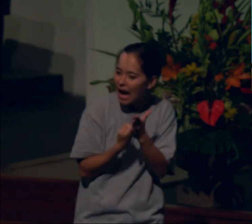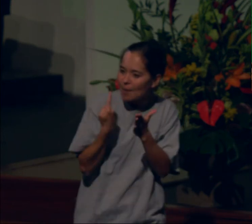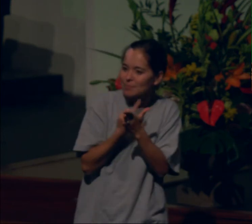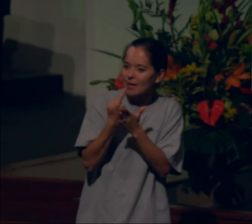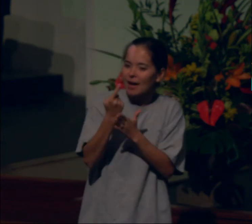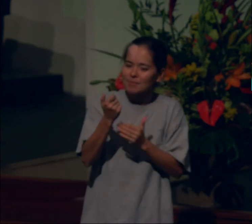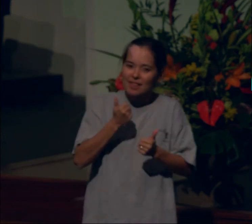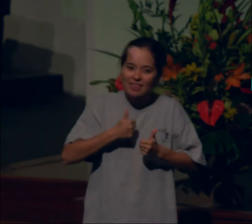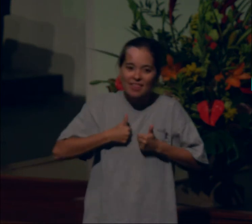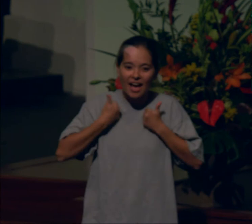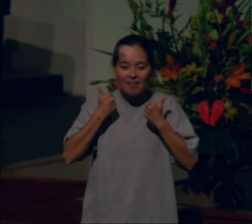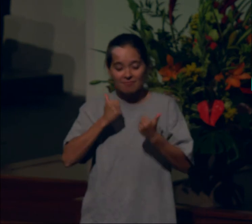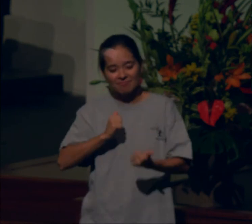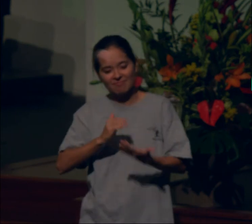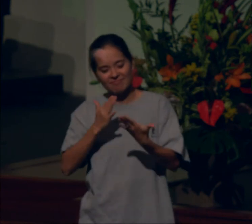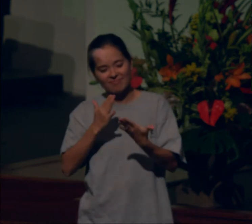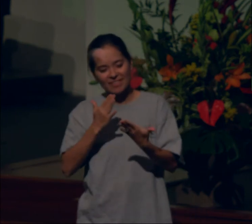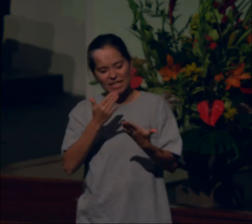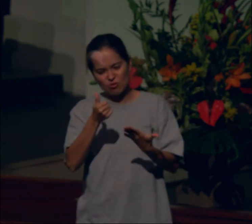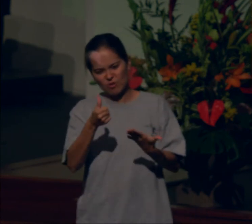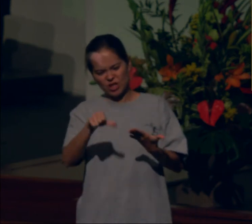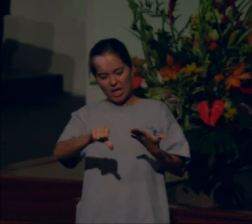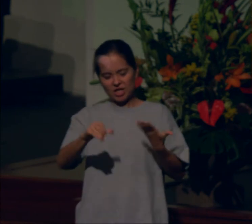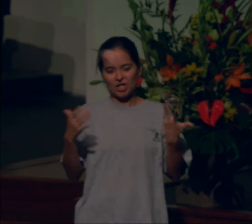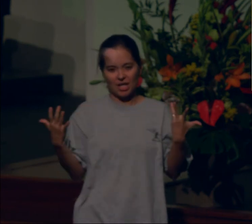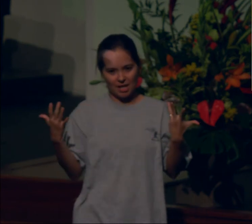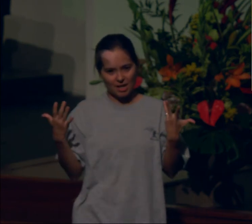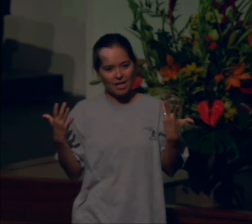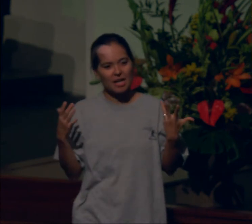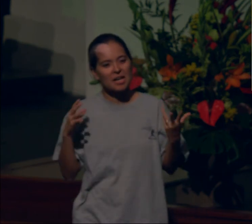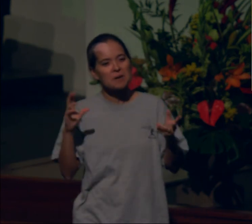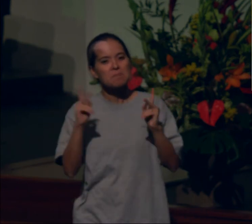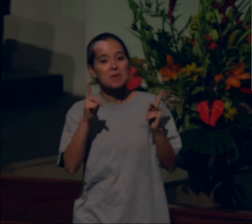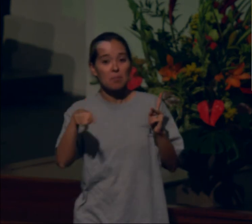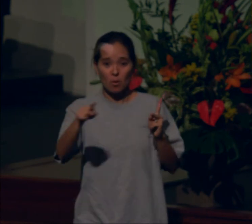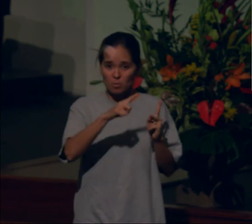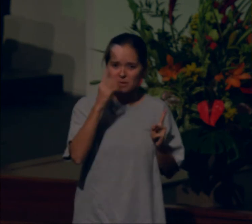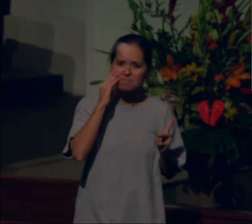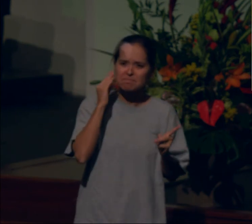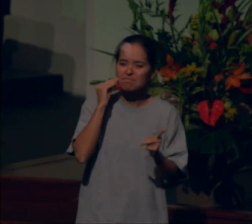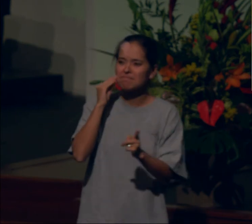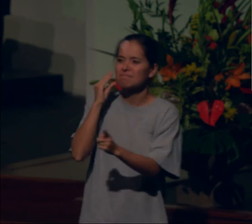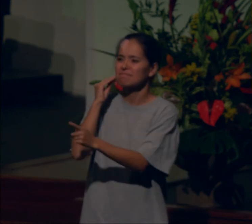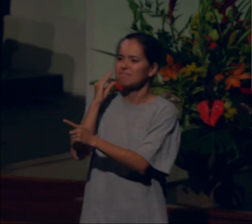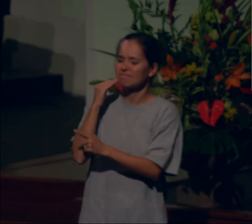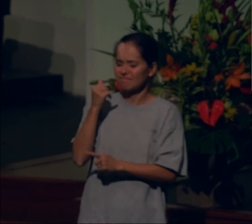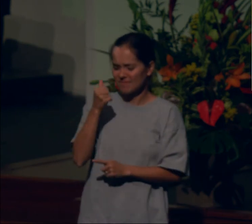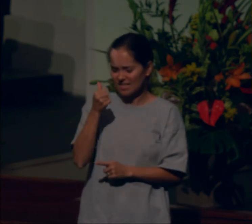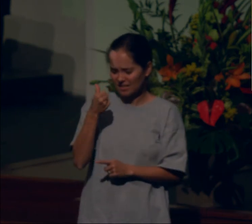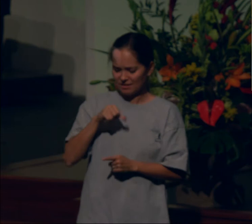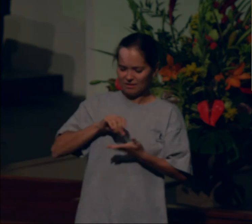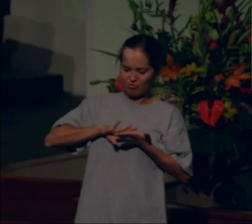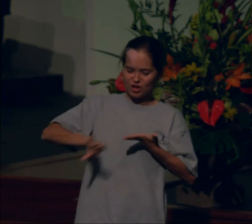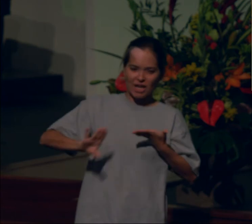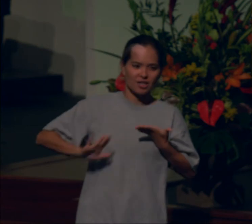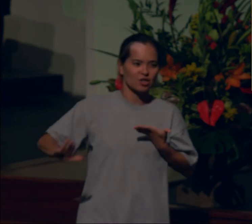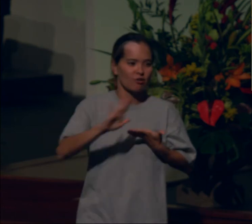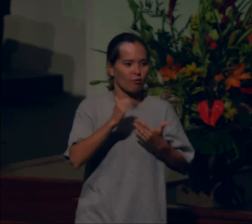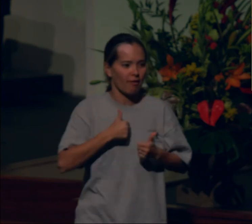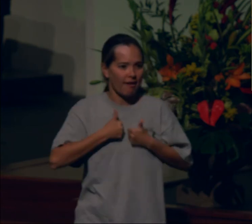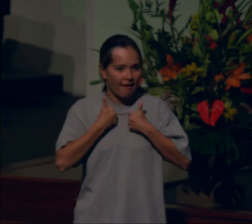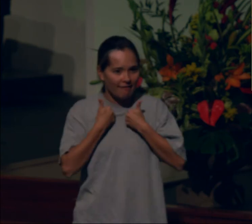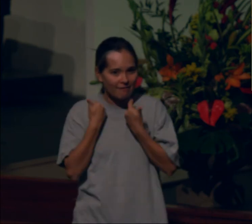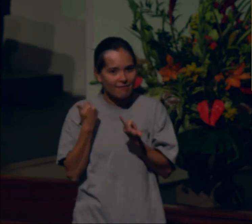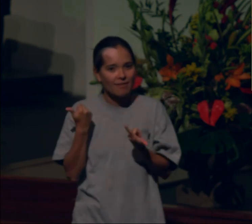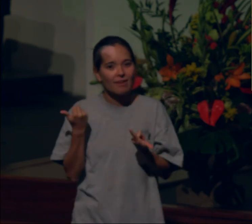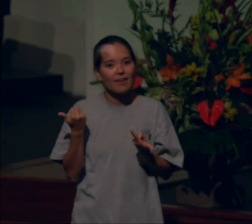life you face rejection. And there are people sitting in this room today that you have felt rejection in your life.